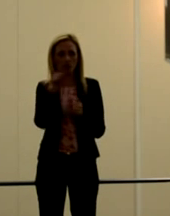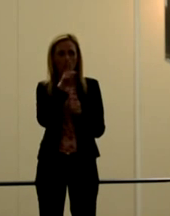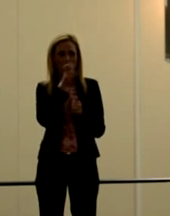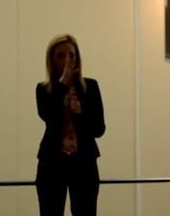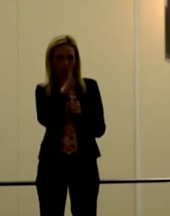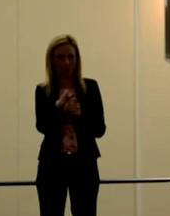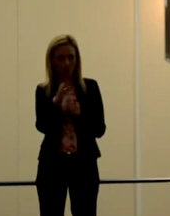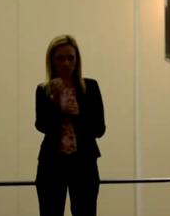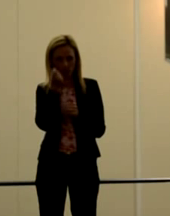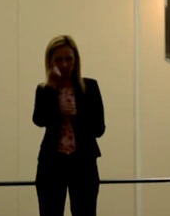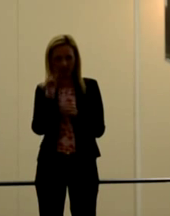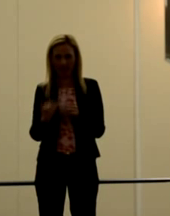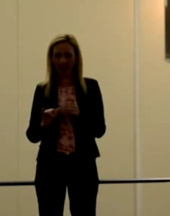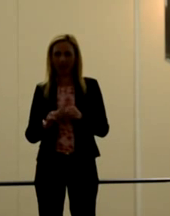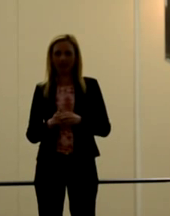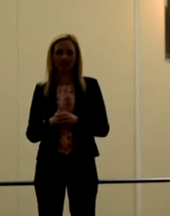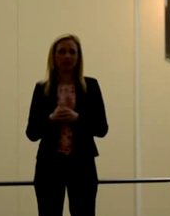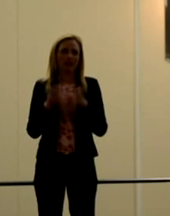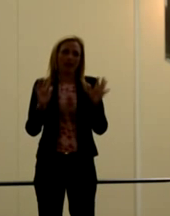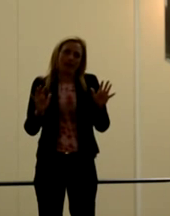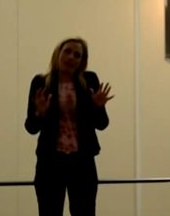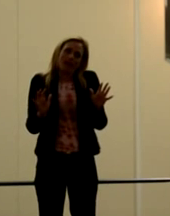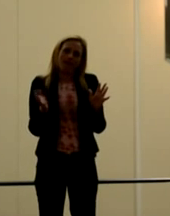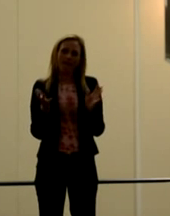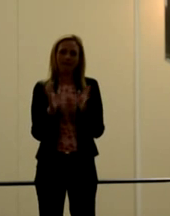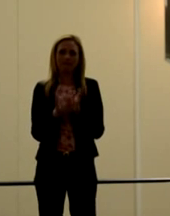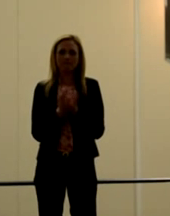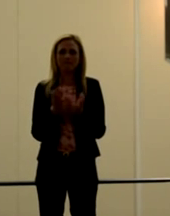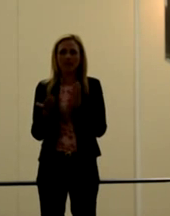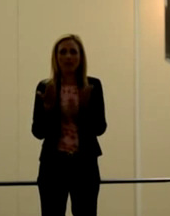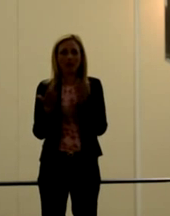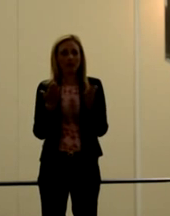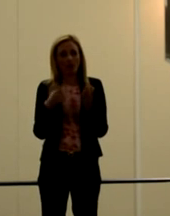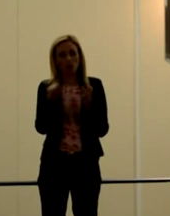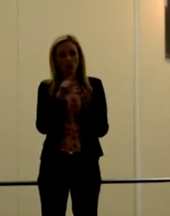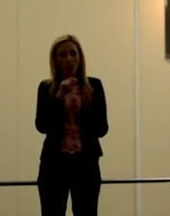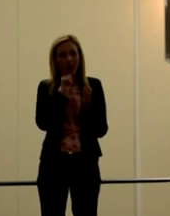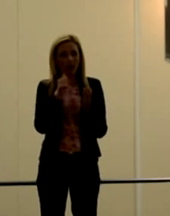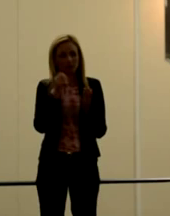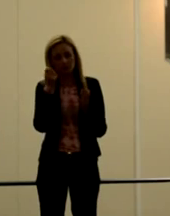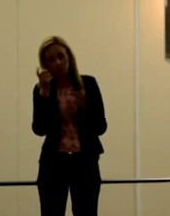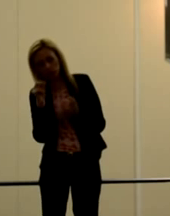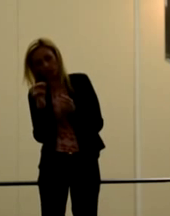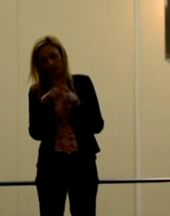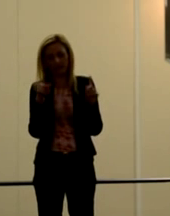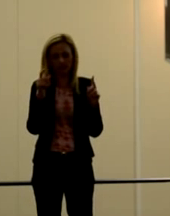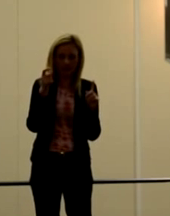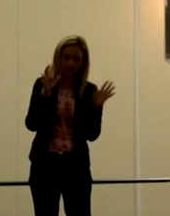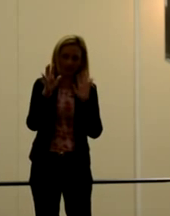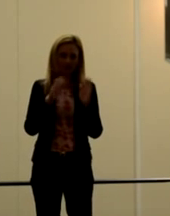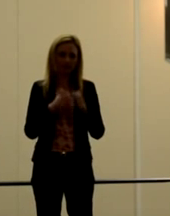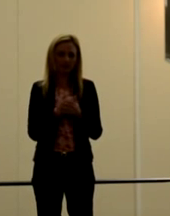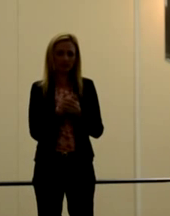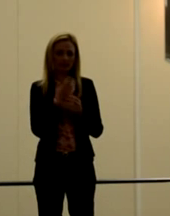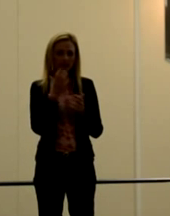And yet I know most of you who are sober understand what it would be like to go through that whole part of your life. And maybe if you're not, you